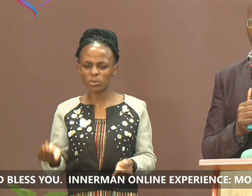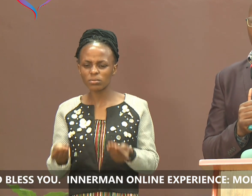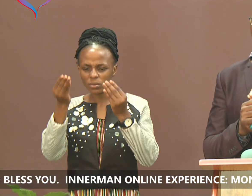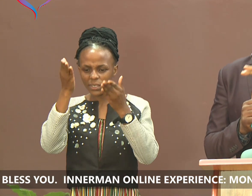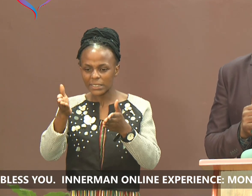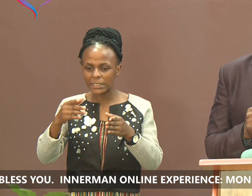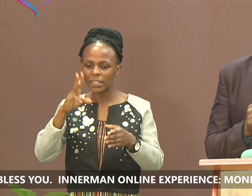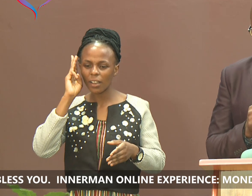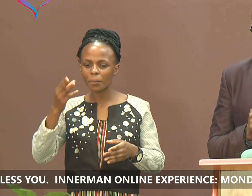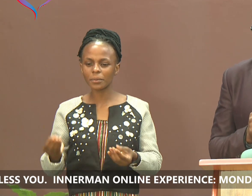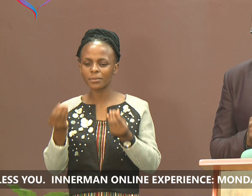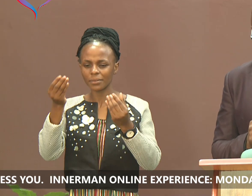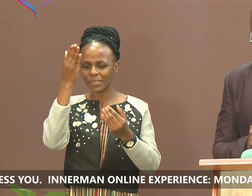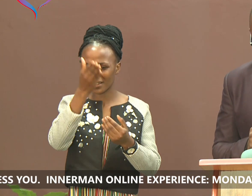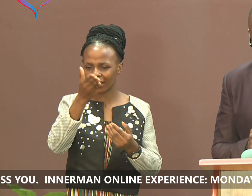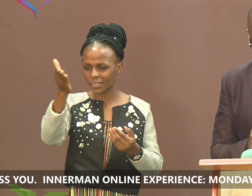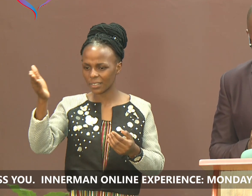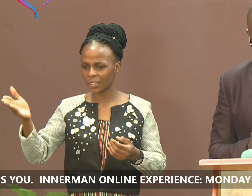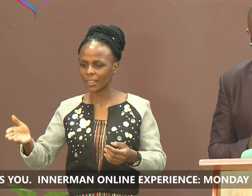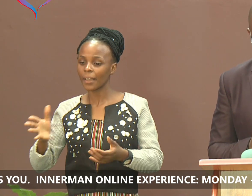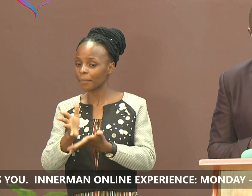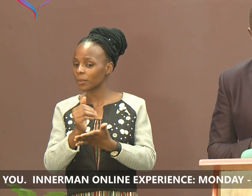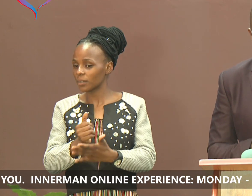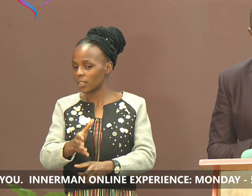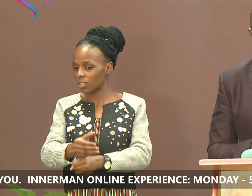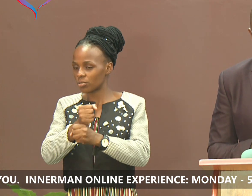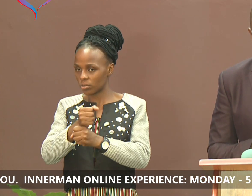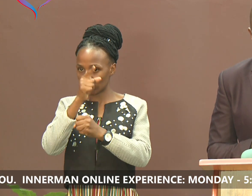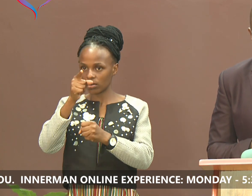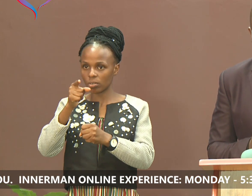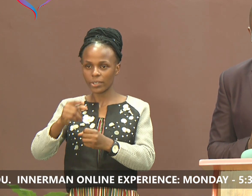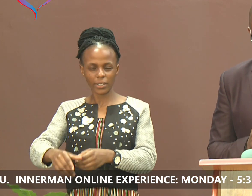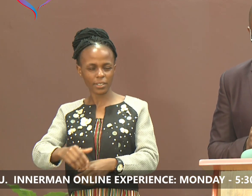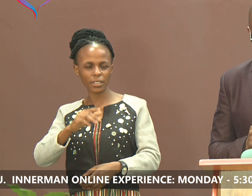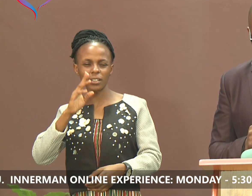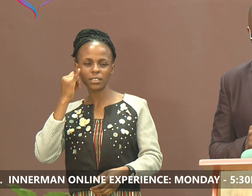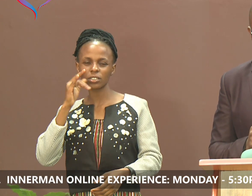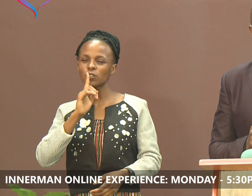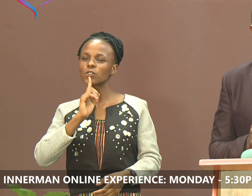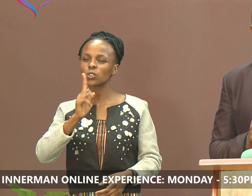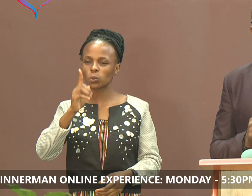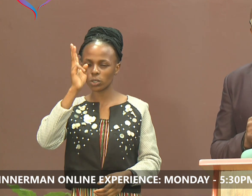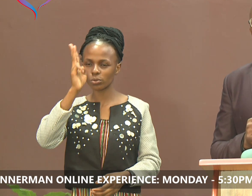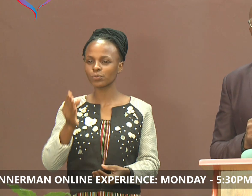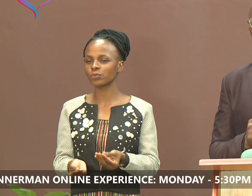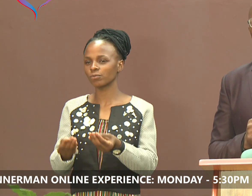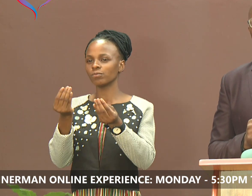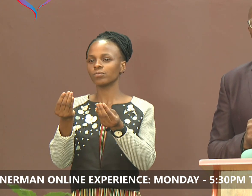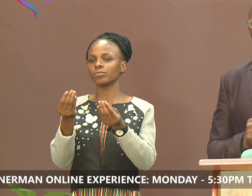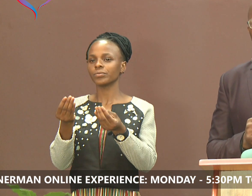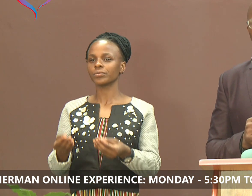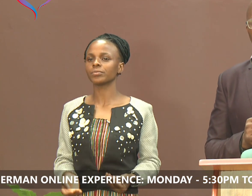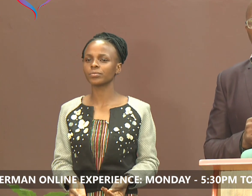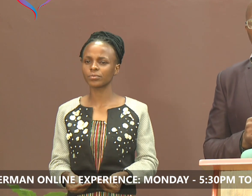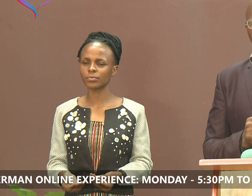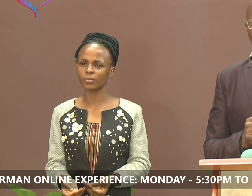know they're secure with you. Yensonga lwacho izo gamba omuntu nti ngenda kola kino na kino natawulira mu buzibu kubanga awulira aliko